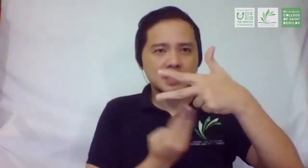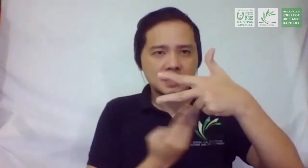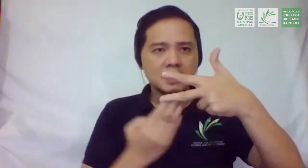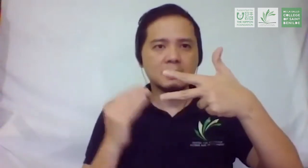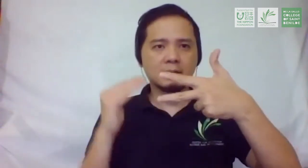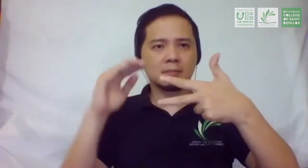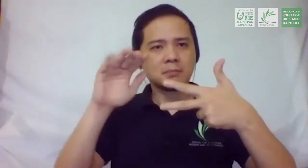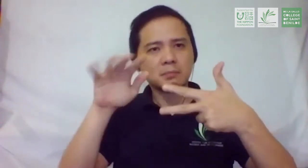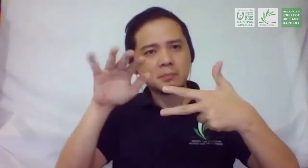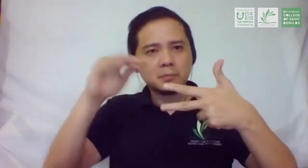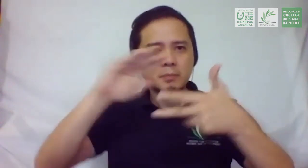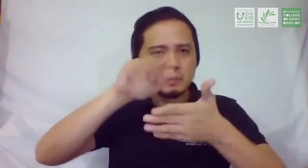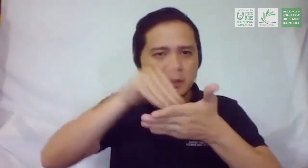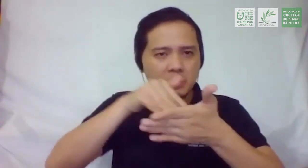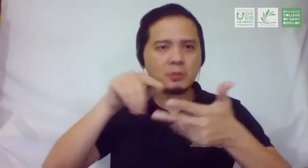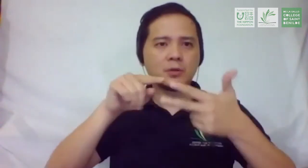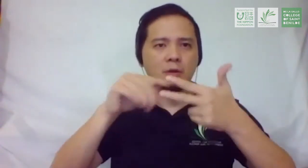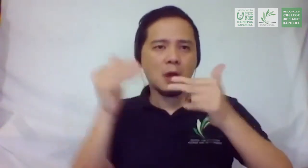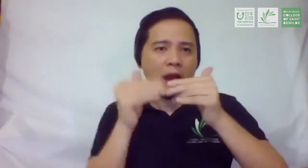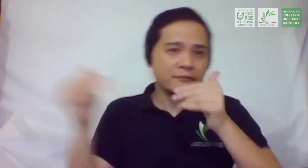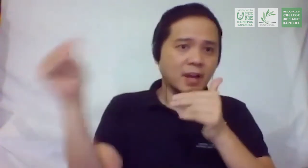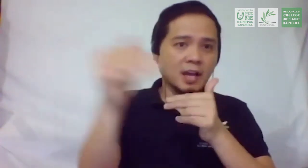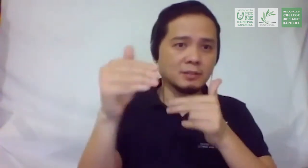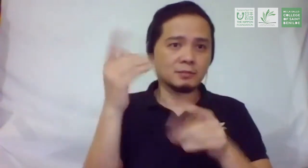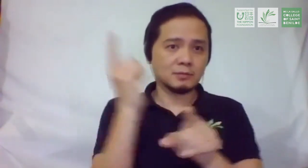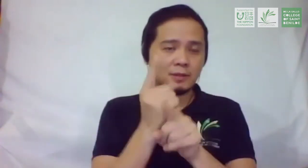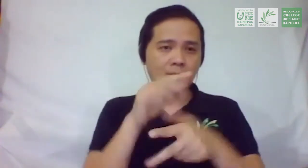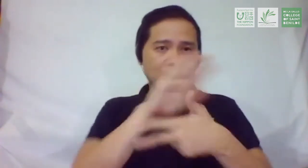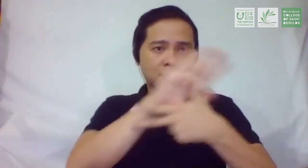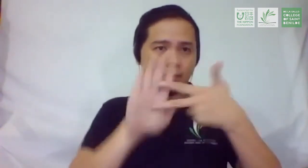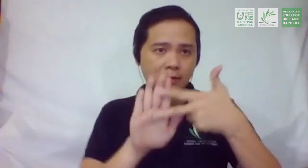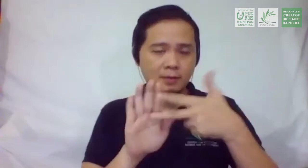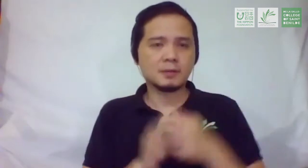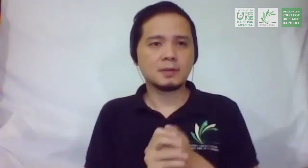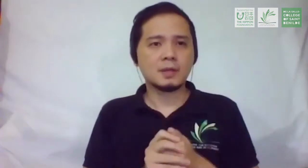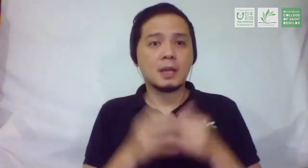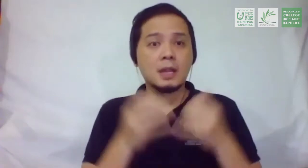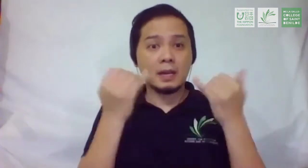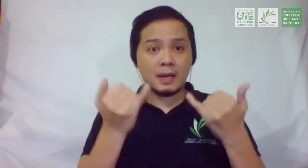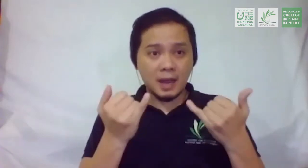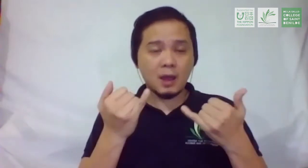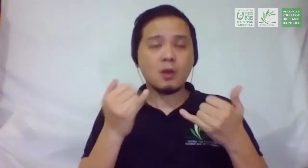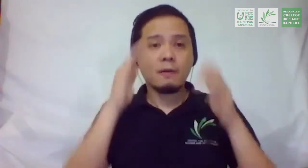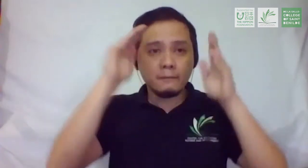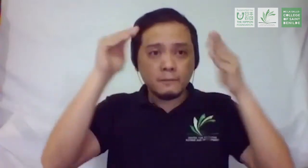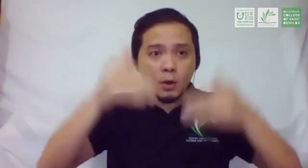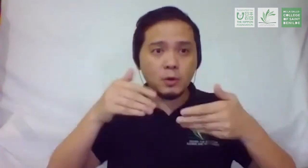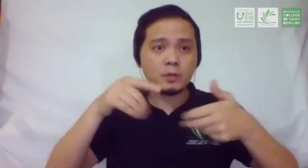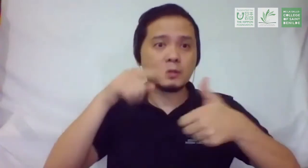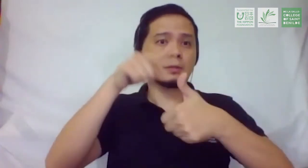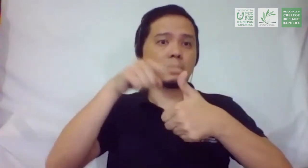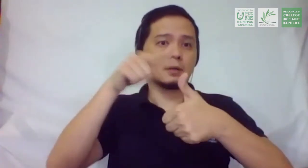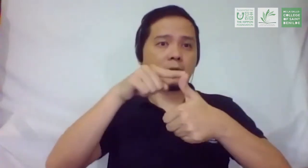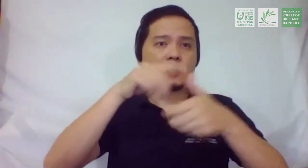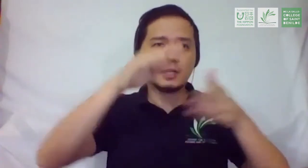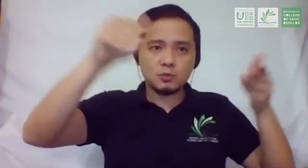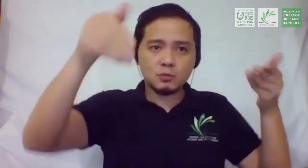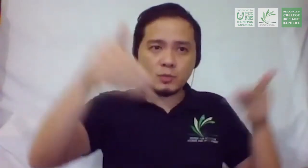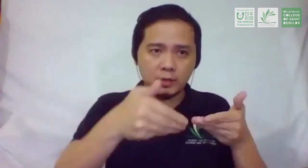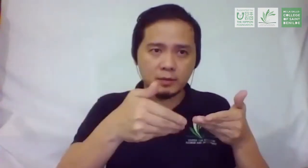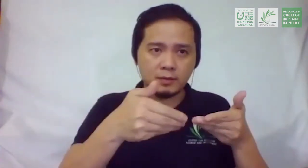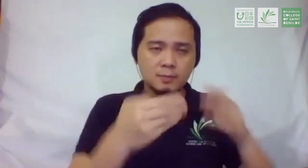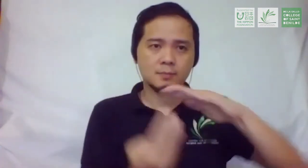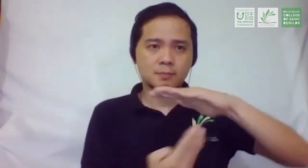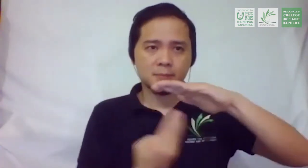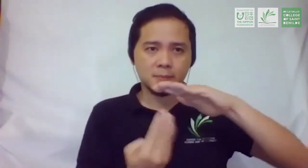So what we're working on is introductory level. So this assumes